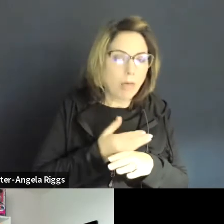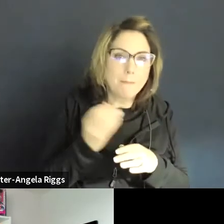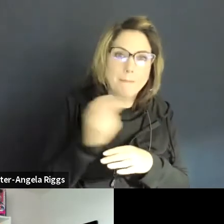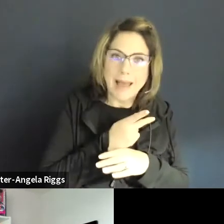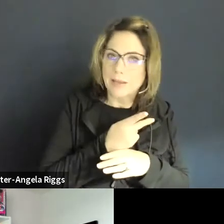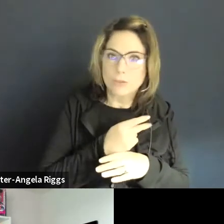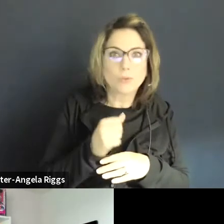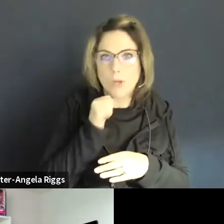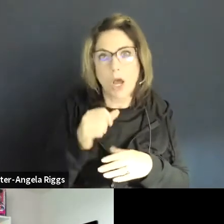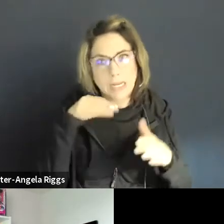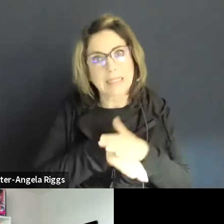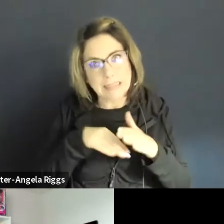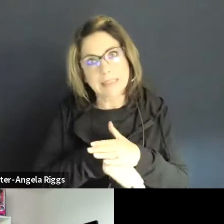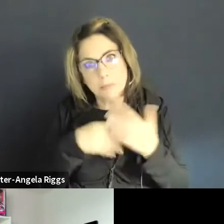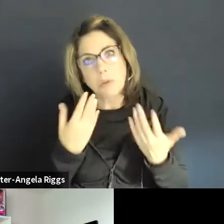inaccessible